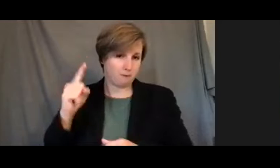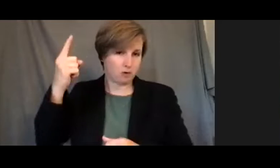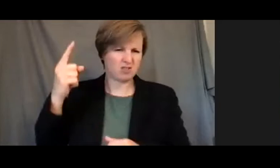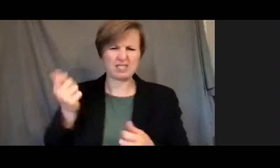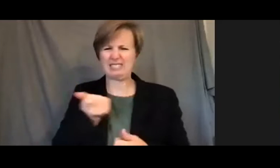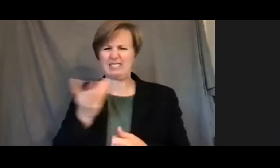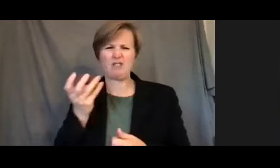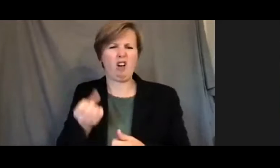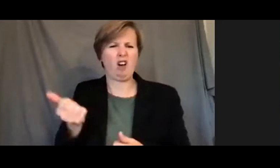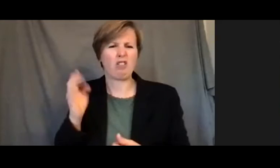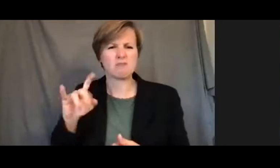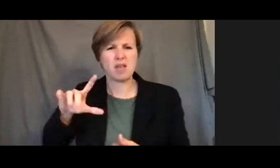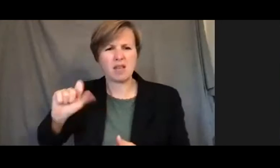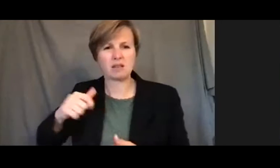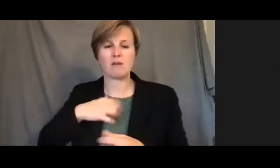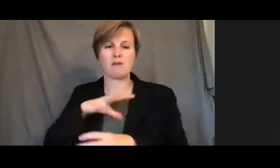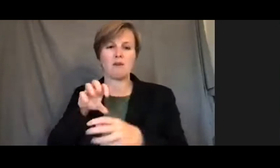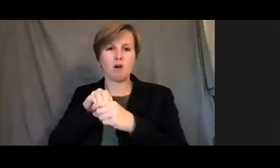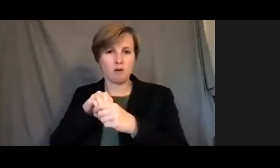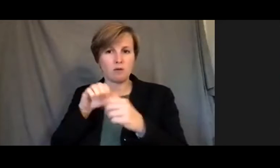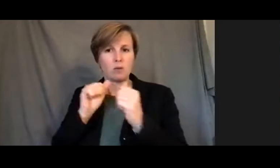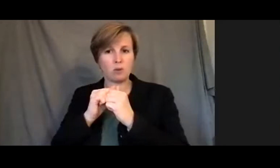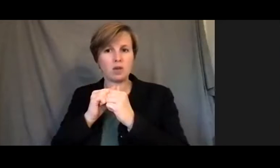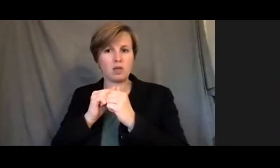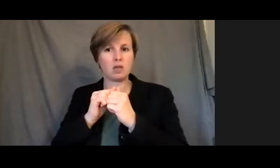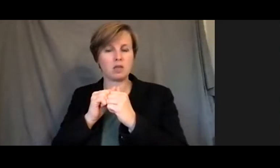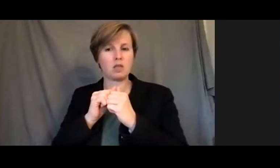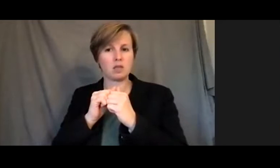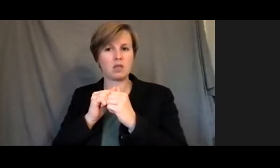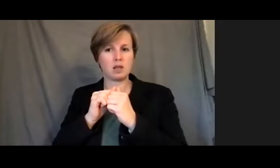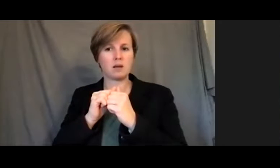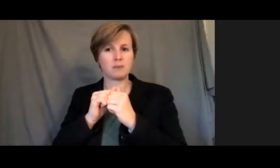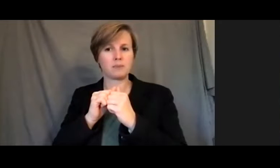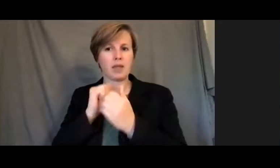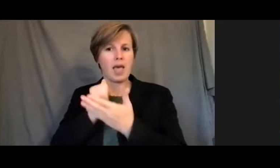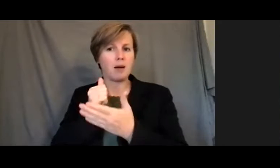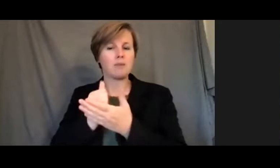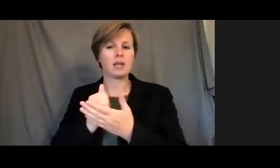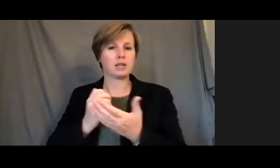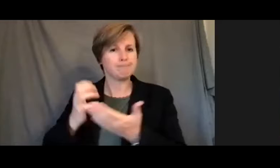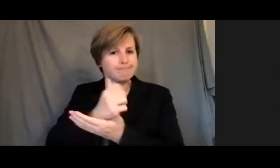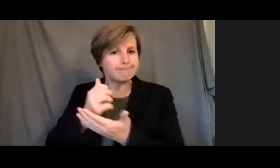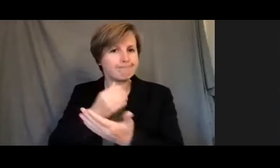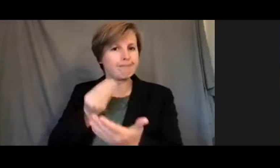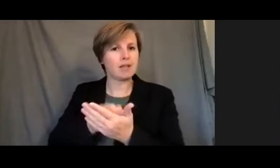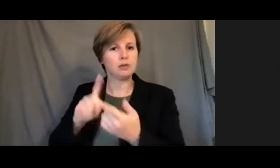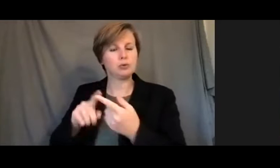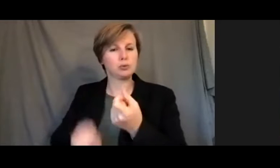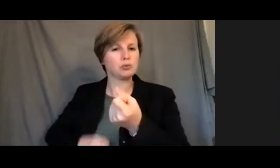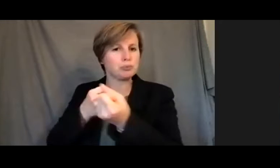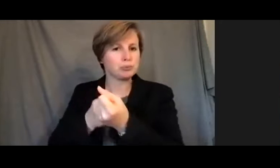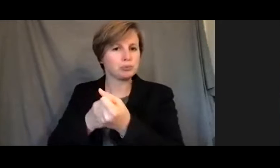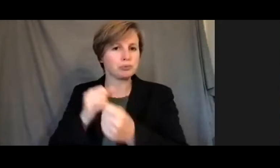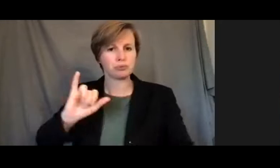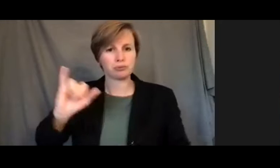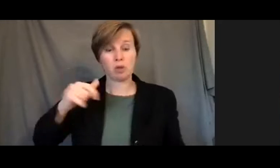on, and being on a House Appropriations, also helping to appropriate money to be supportive as well. And I